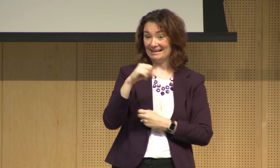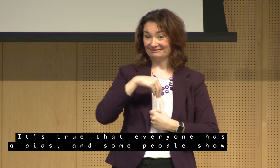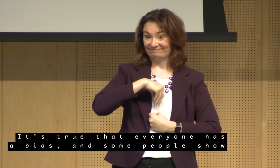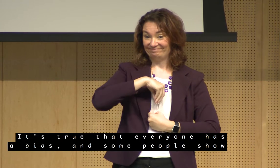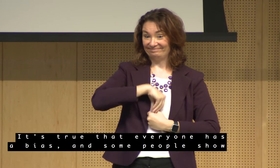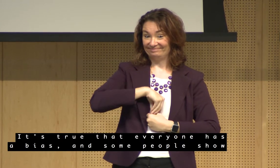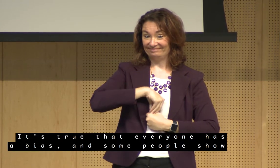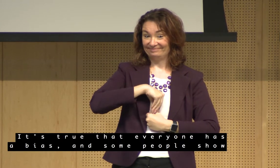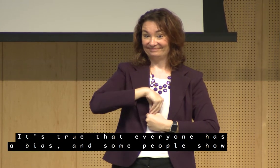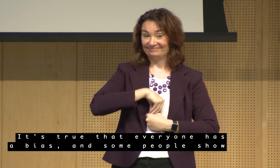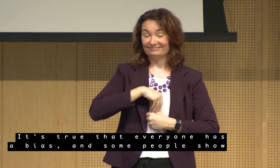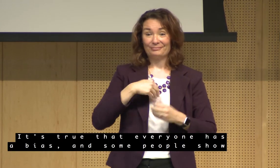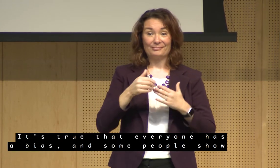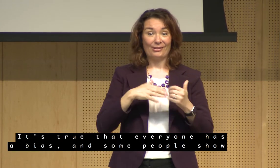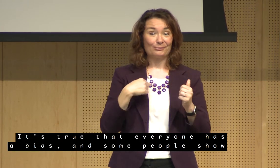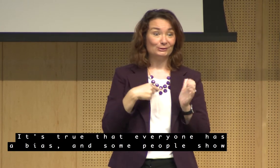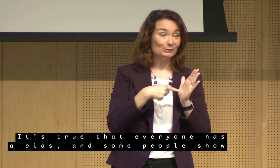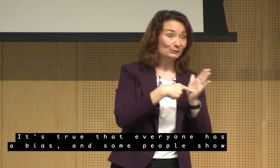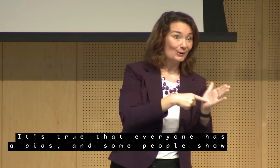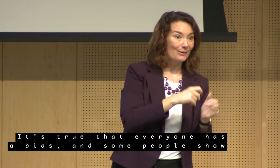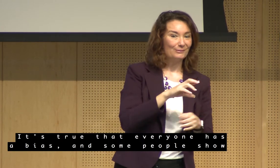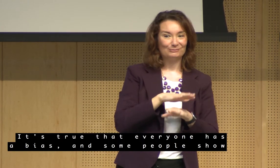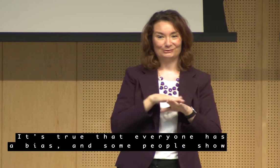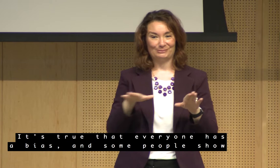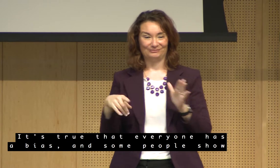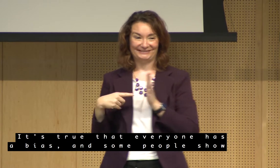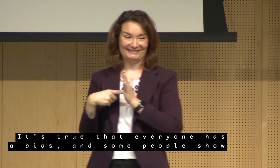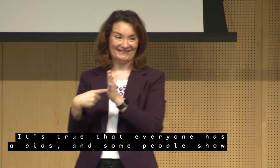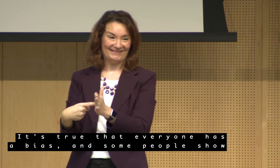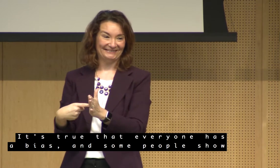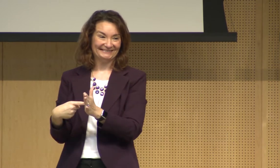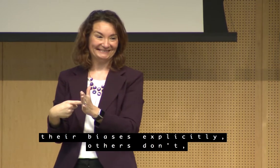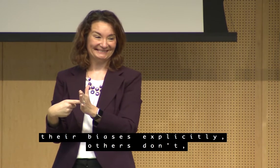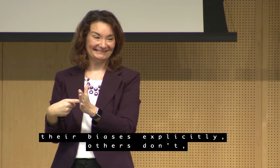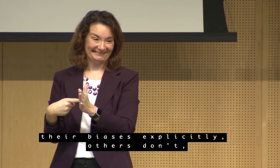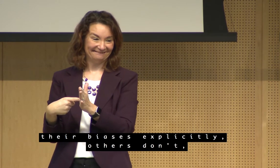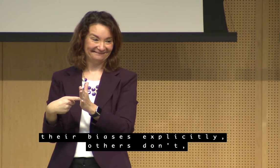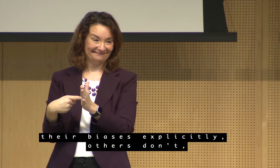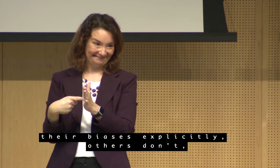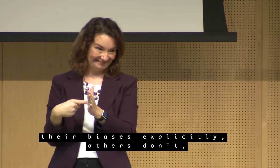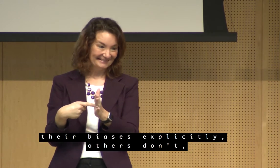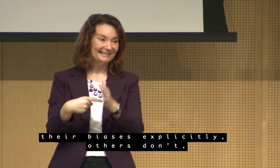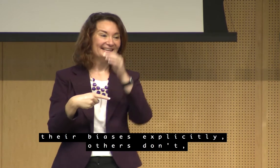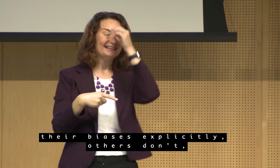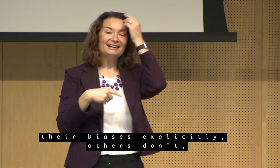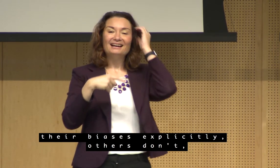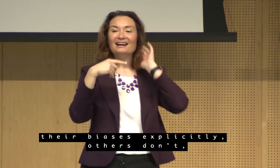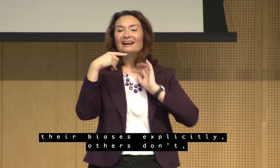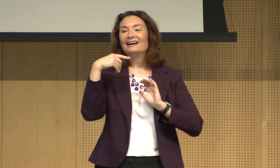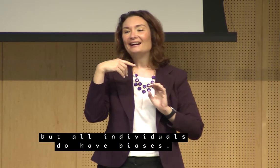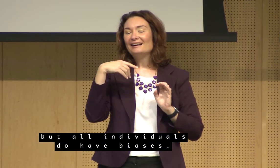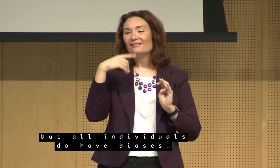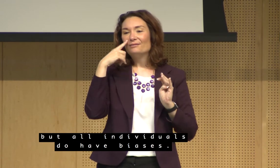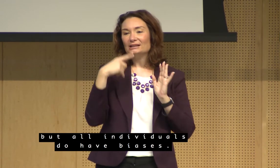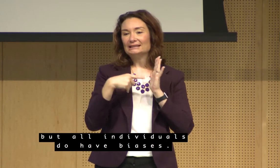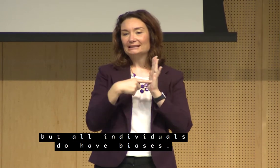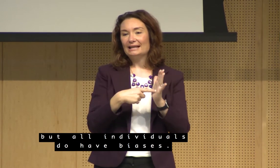It's true that everyone has a bias, and some people show their biases explicitly, others don't, but all individuals do